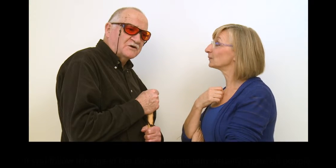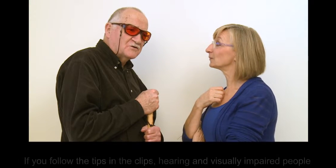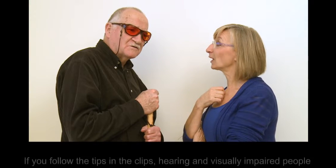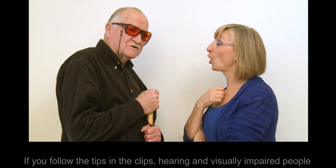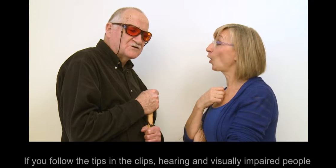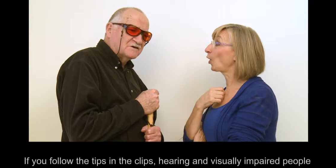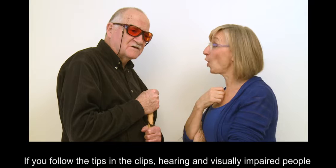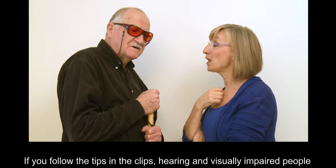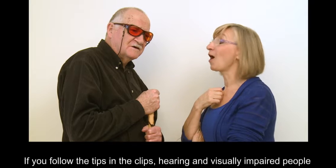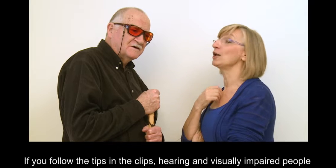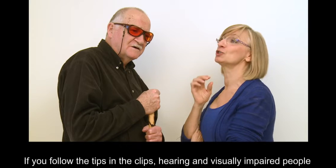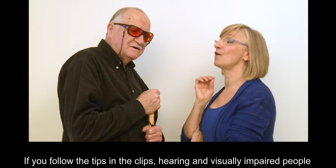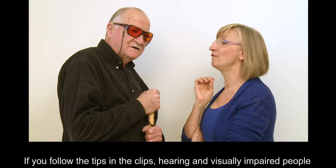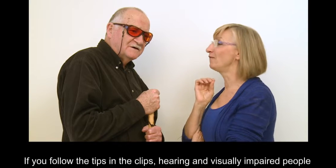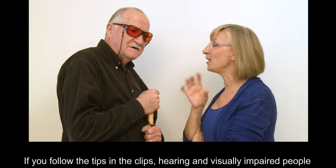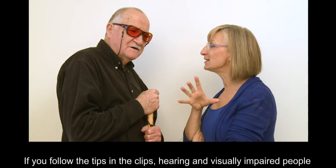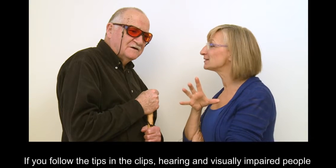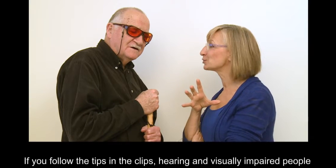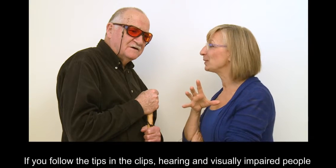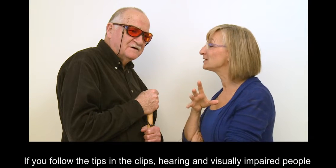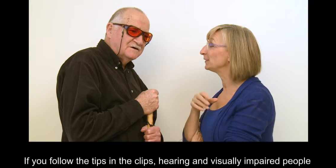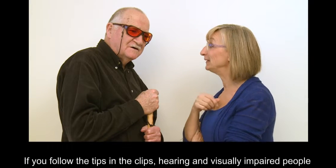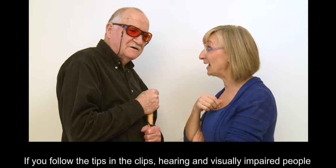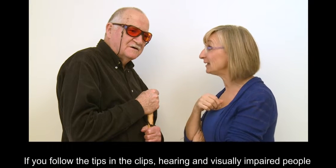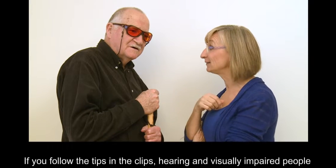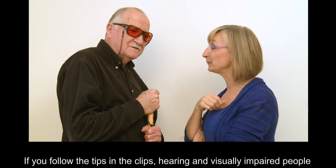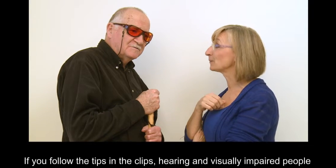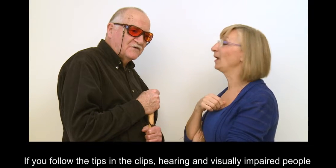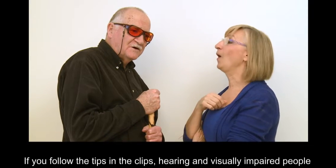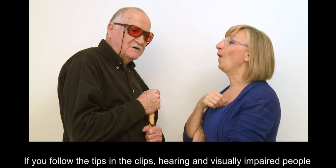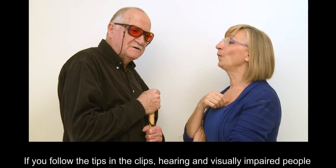in the clips, hearing and visually impaired people can also be part of what is going on.